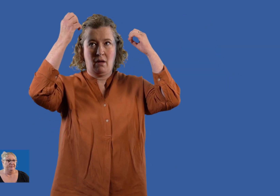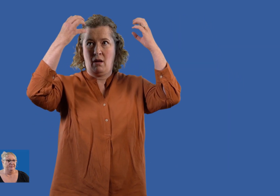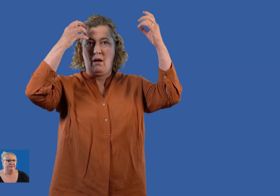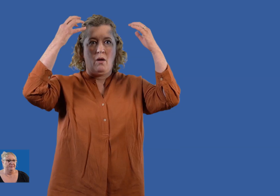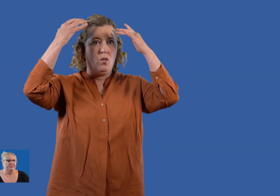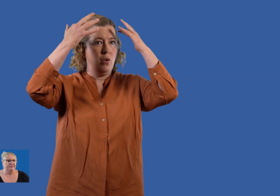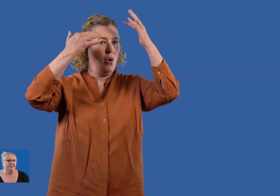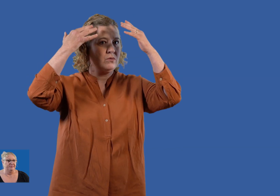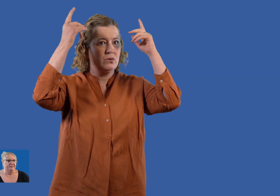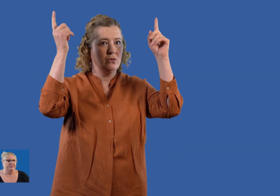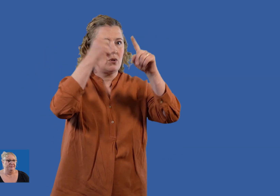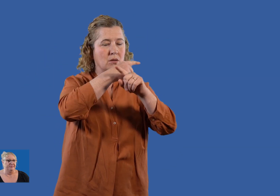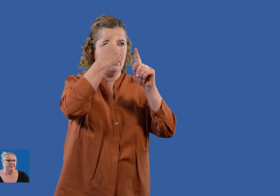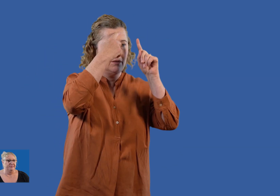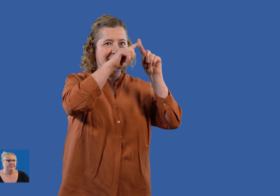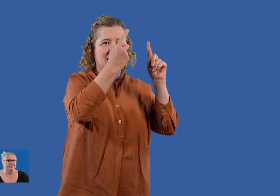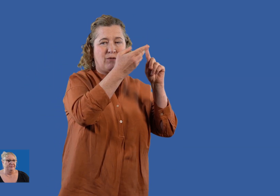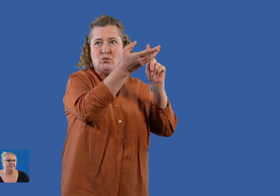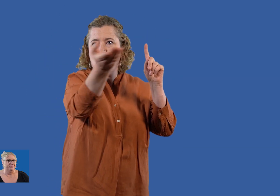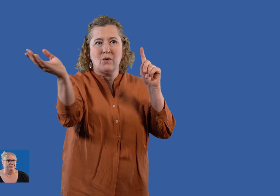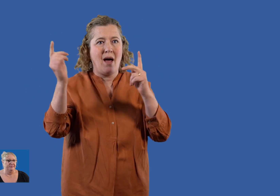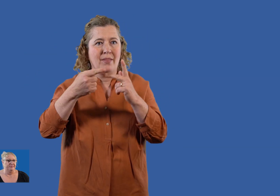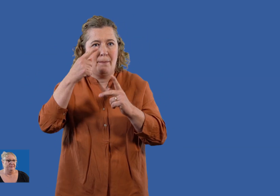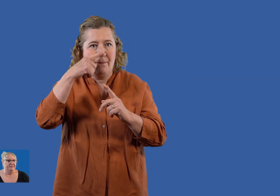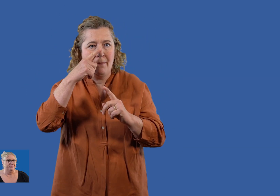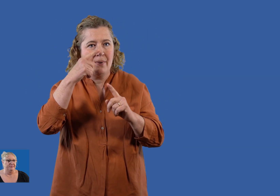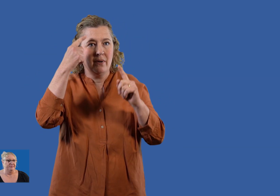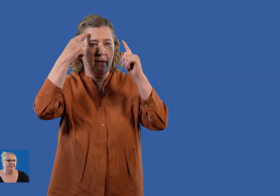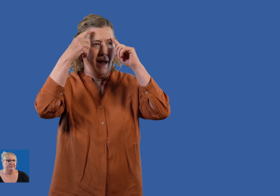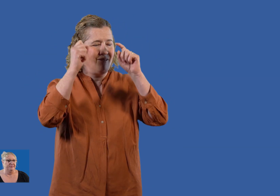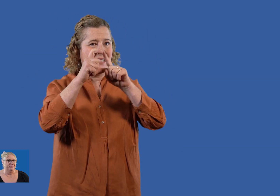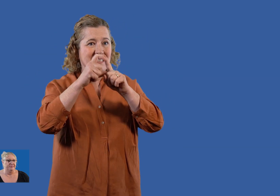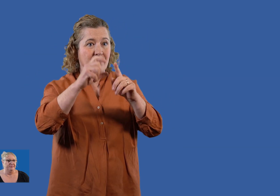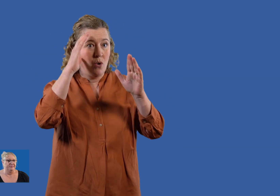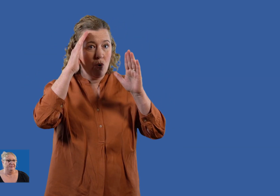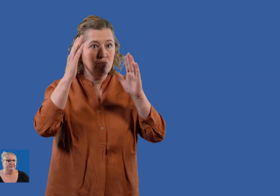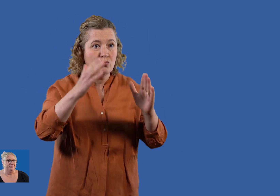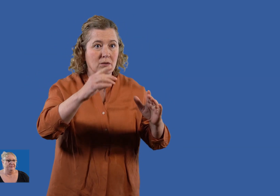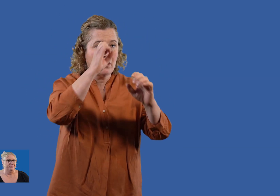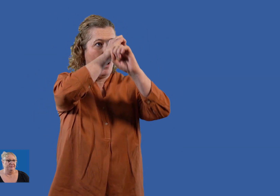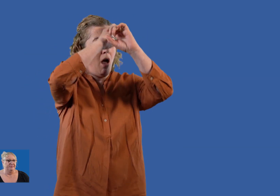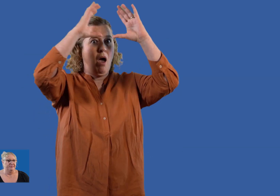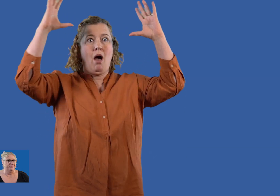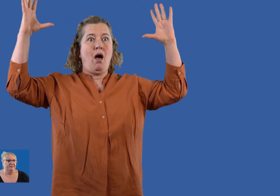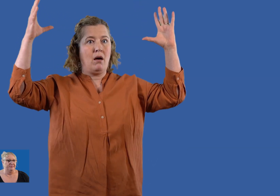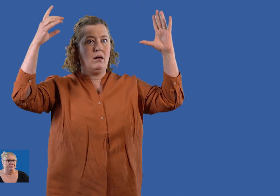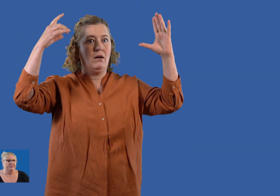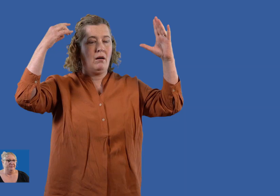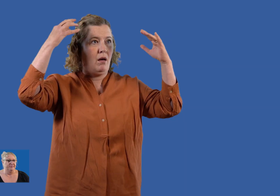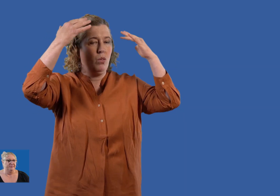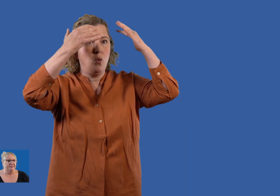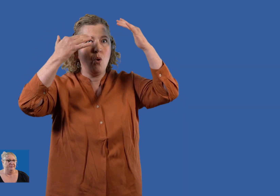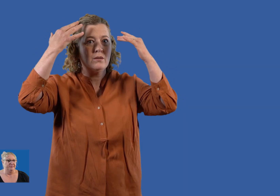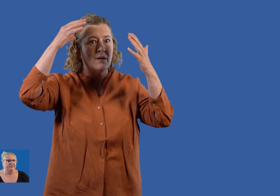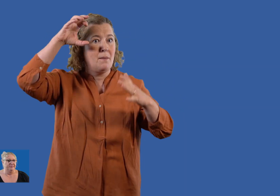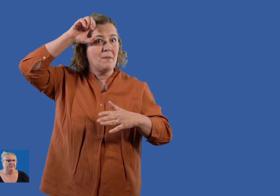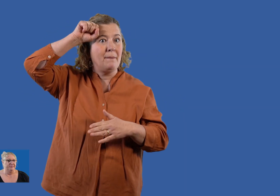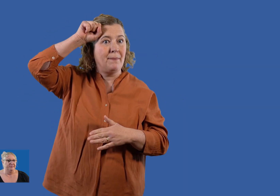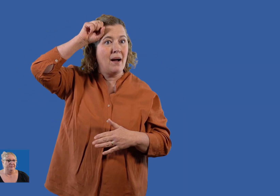have a change in thought patterns that's different to other people. They have difficulties with concentration, perception, thinking, memory,